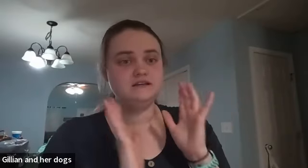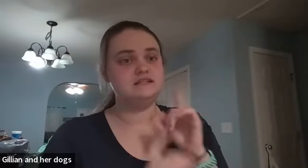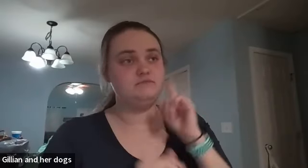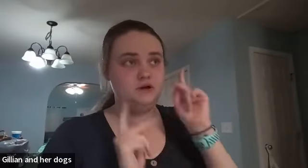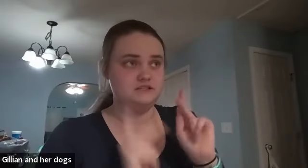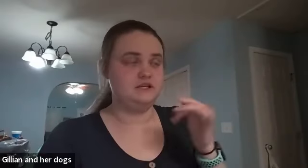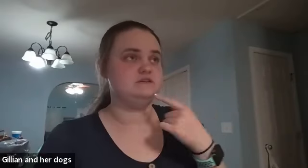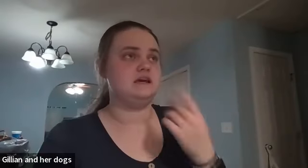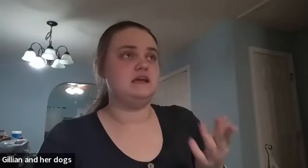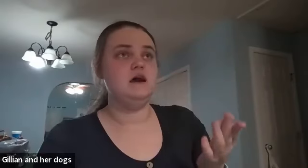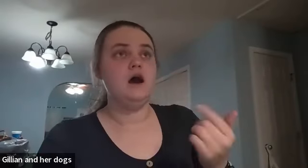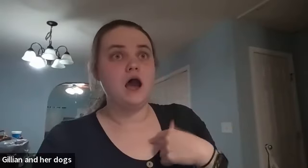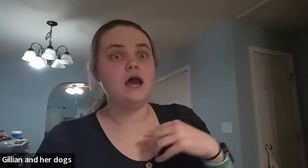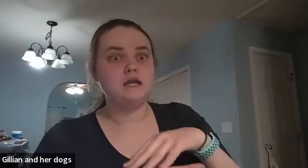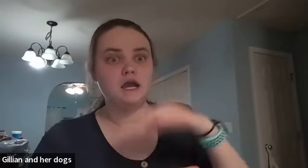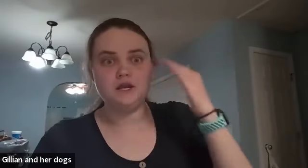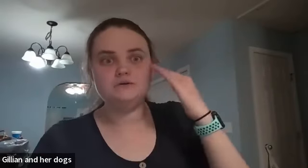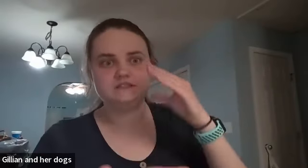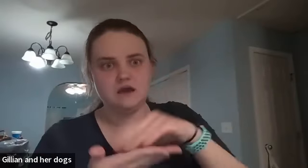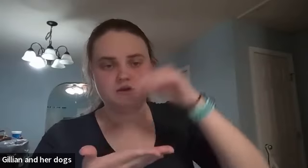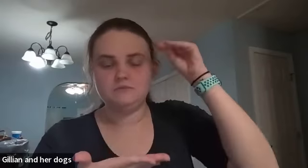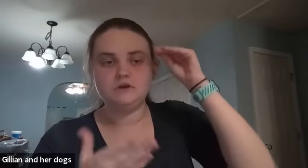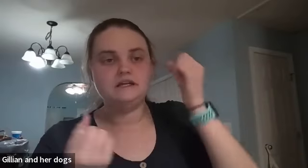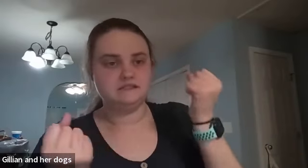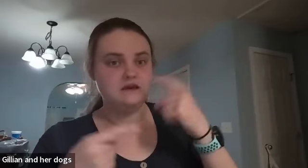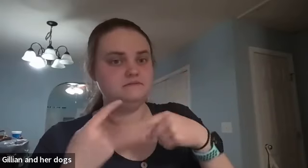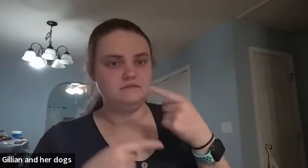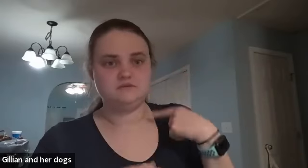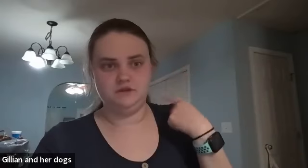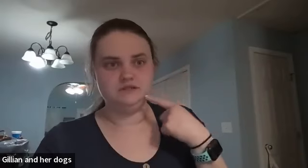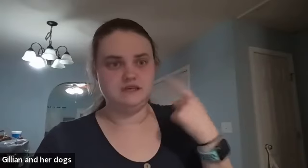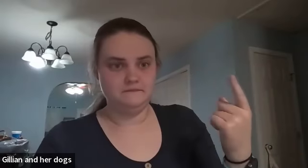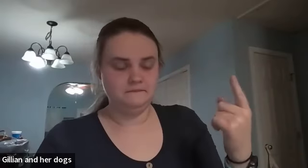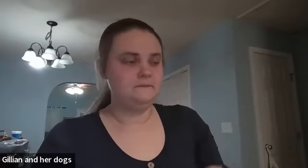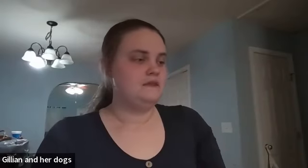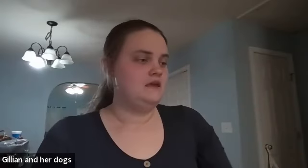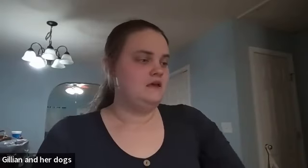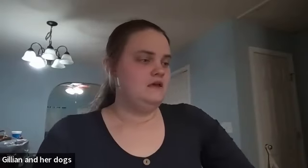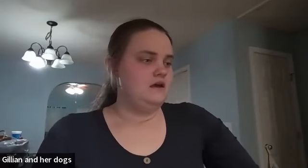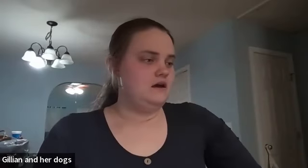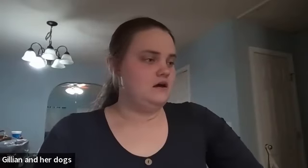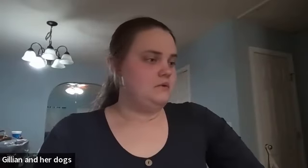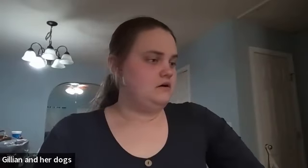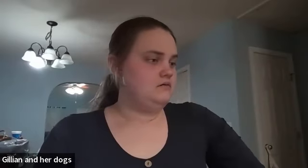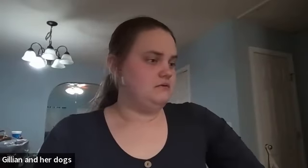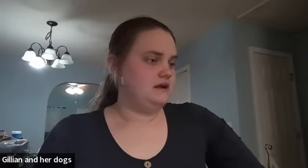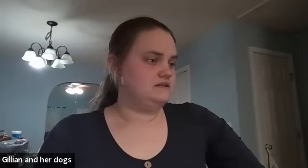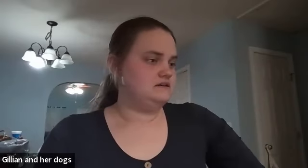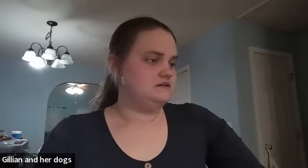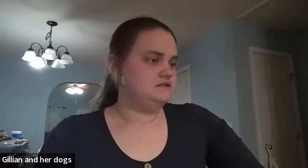deaf person, you were saying, I know sign, or I'm learning sign. That's what you would say. All right. So we